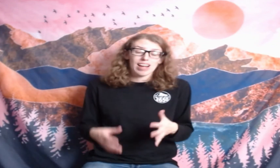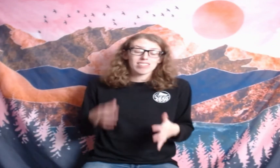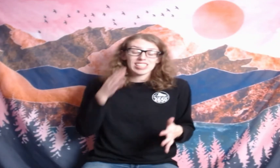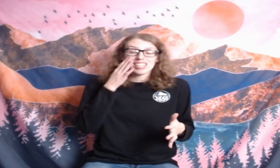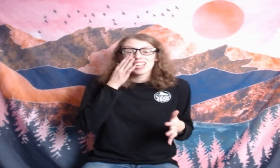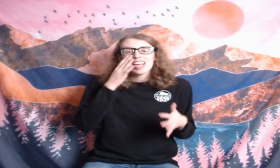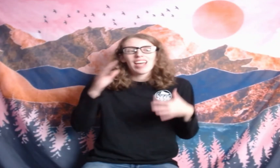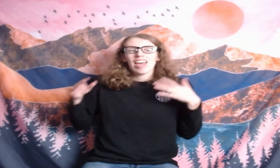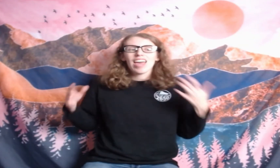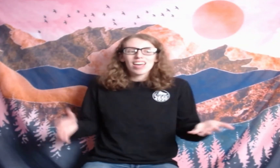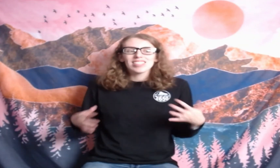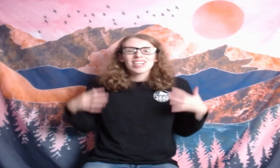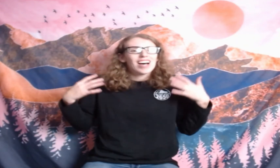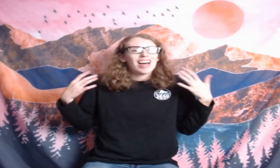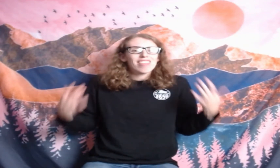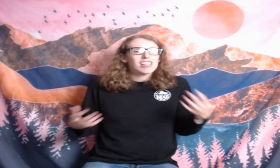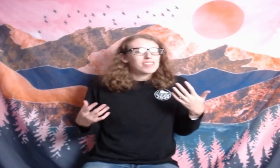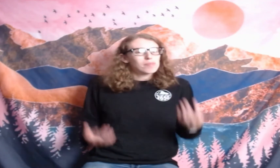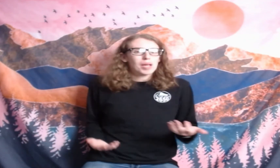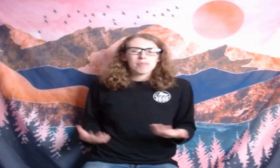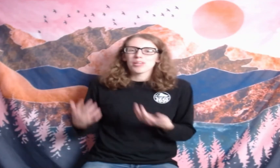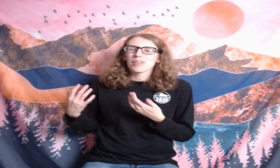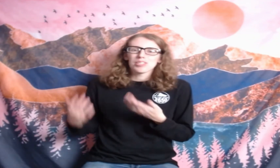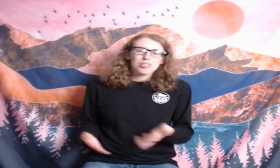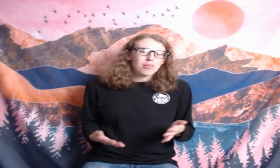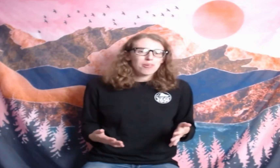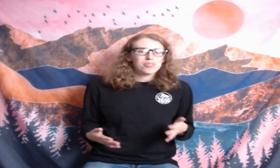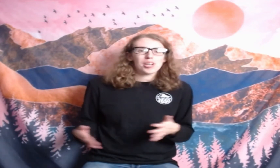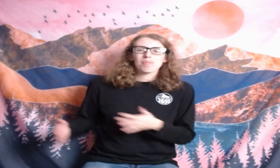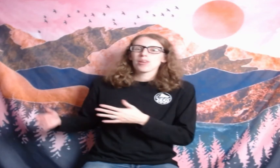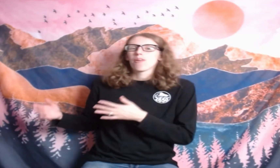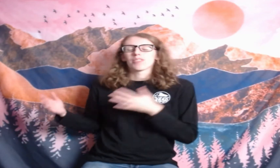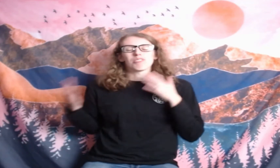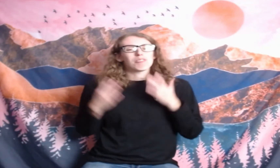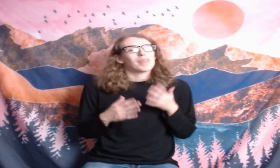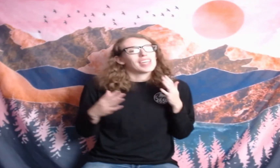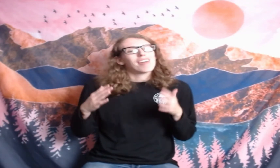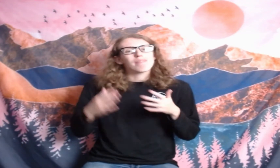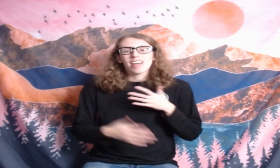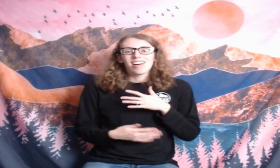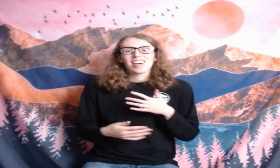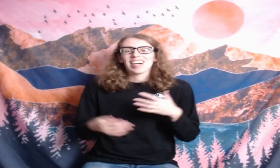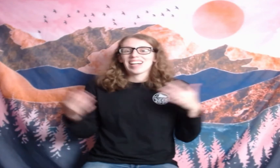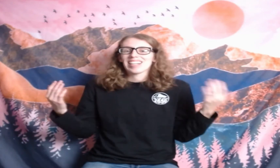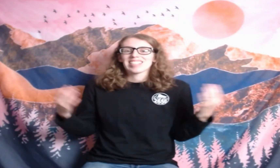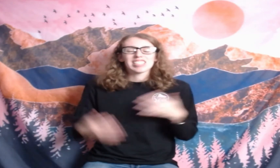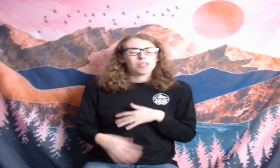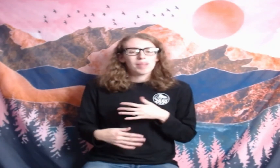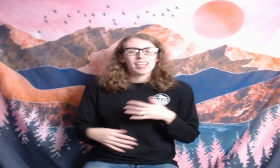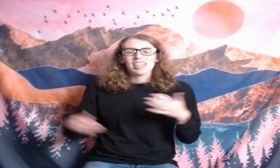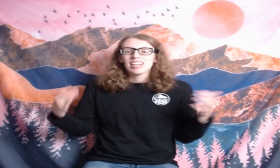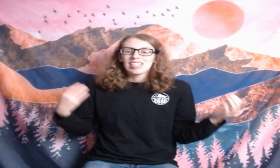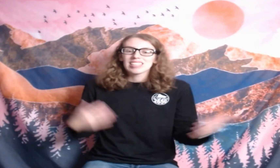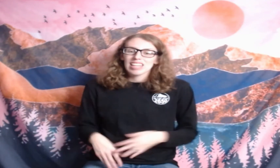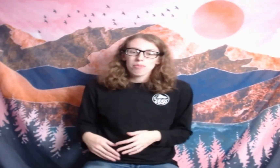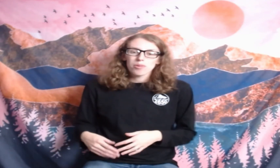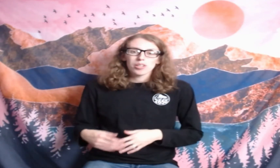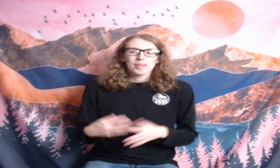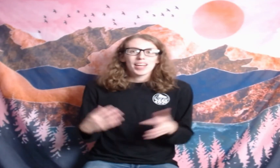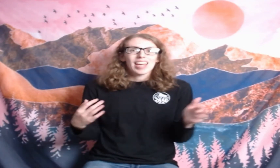in. And I love sometimes going on solo trips where it's just me and my car and I can sleep in it, stay warm,